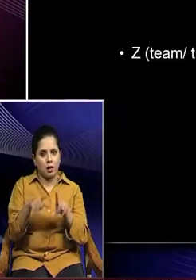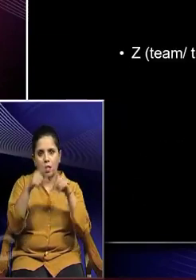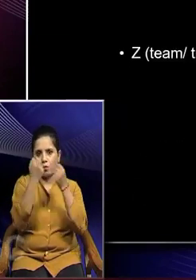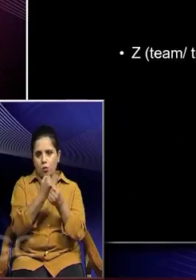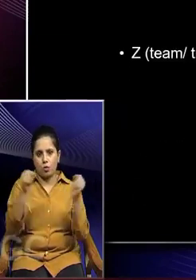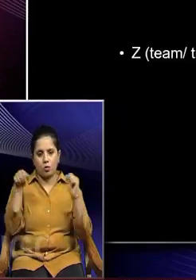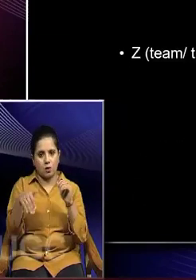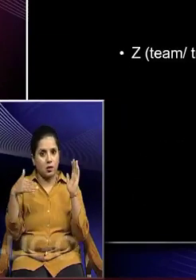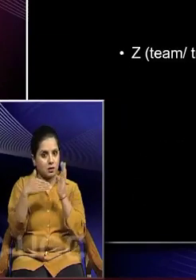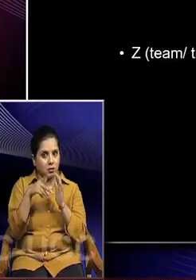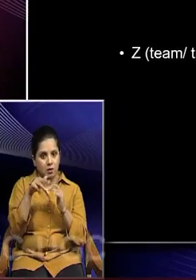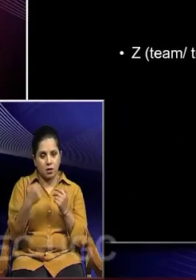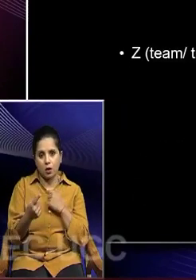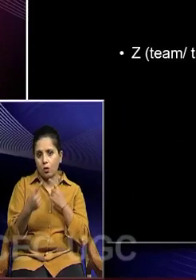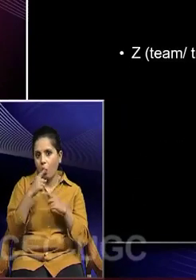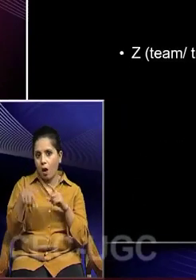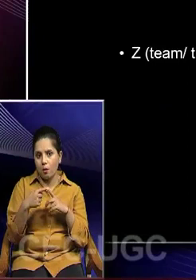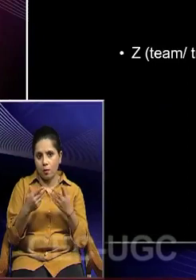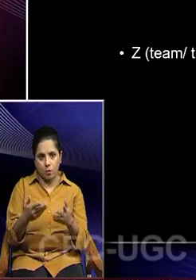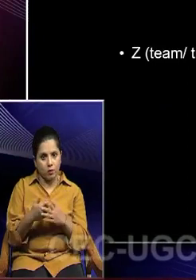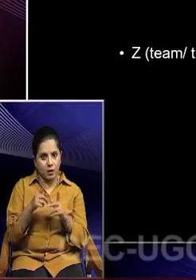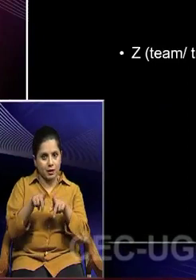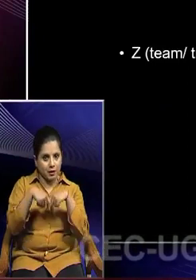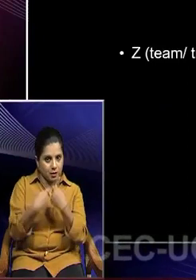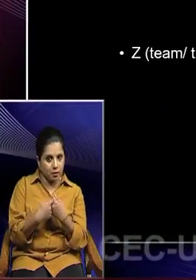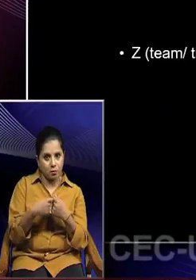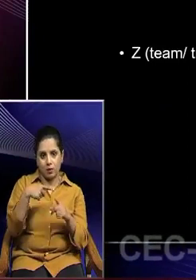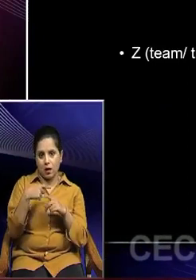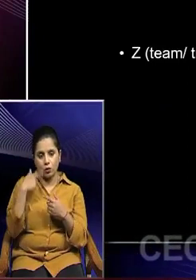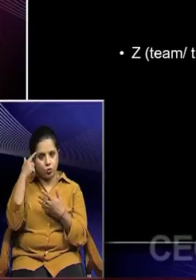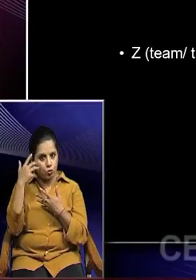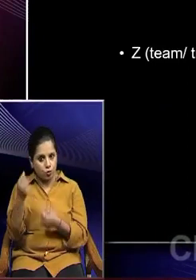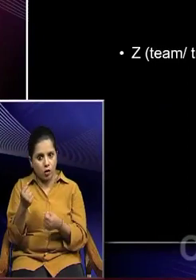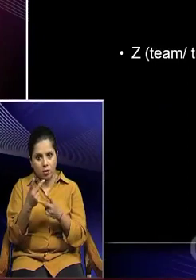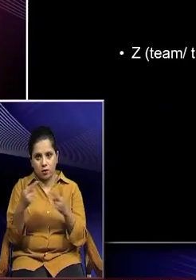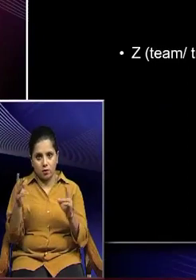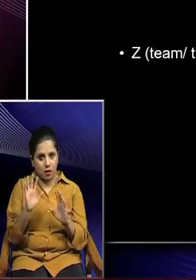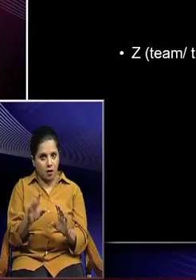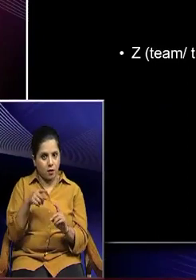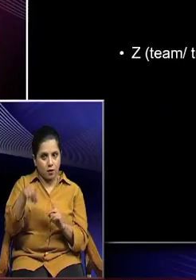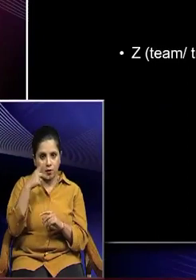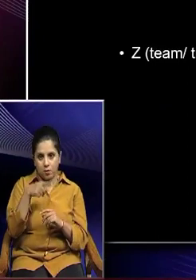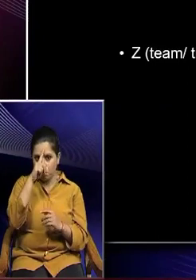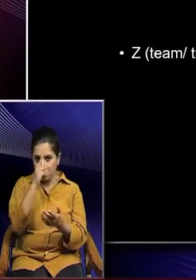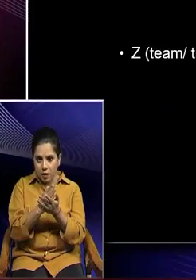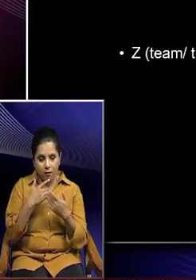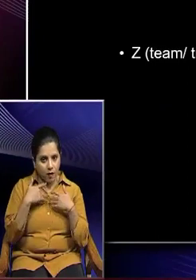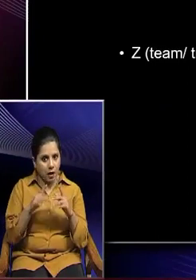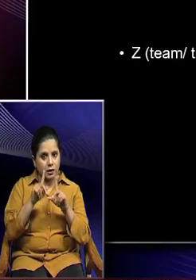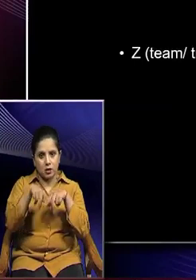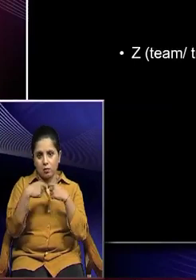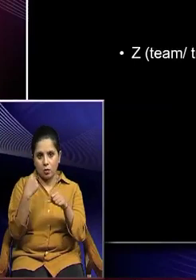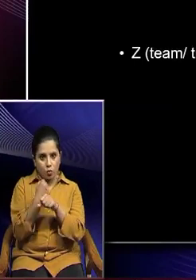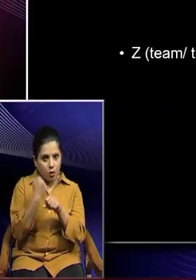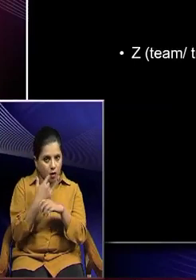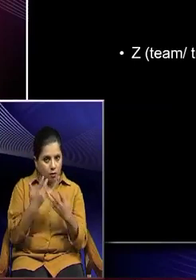course the Z is talking about the team and trusting types, that you trust others, you believe in teamwork, you believe